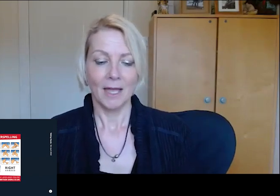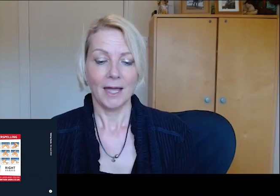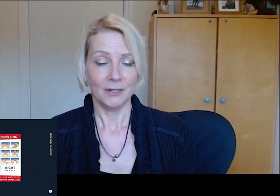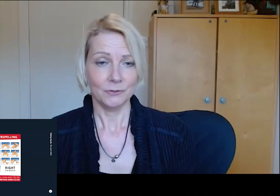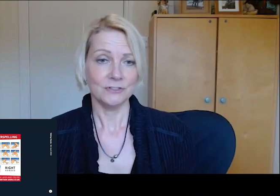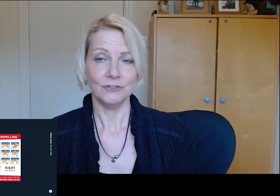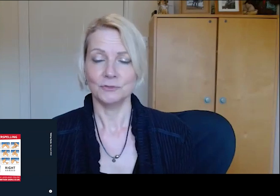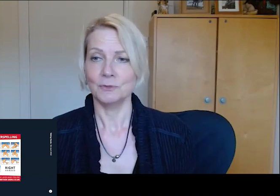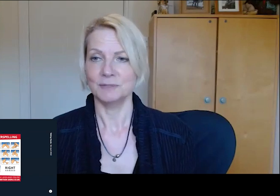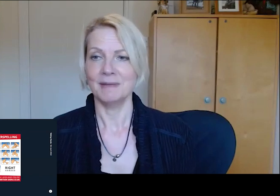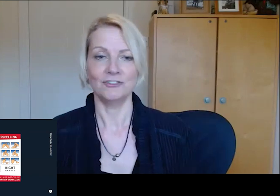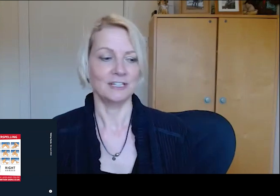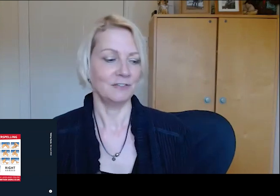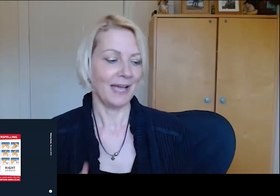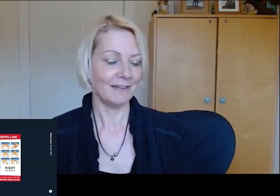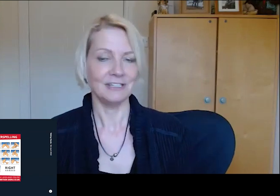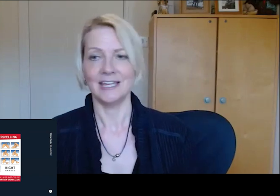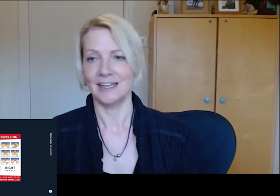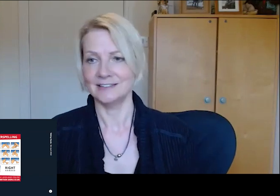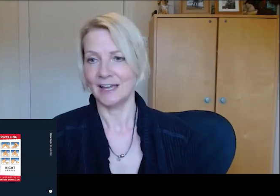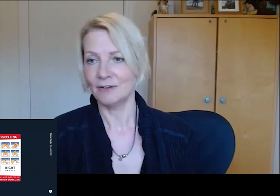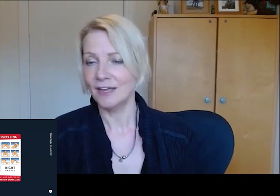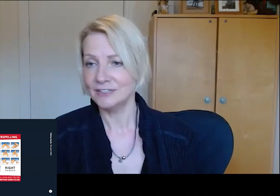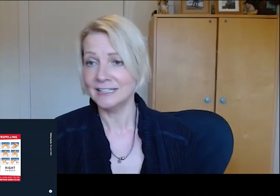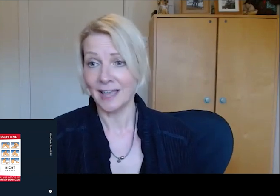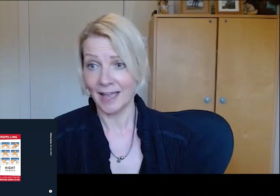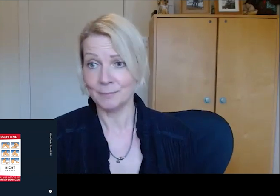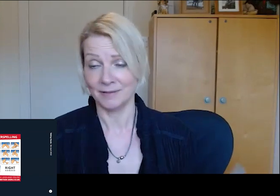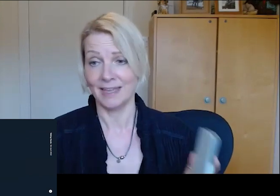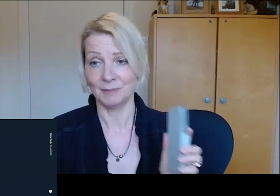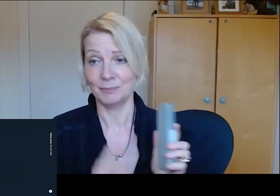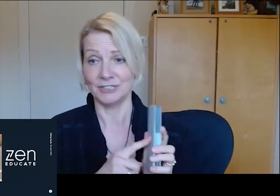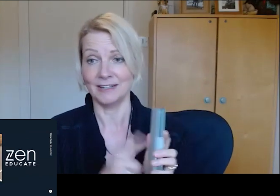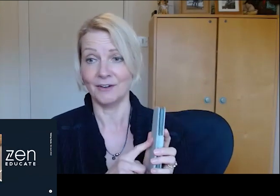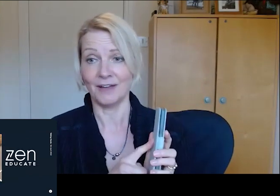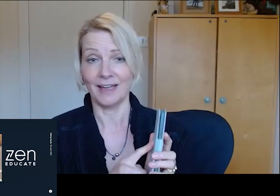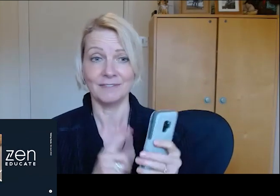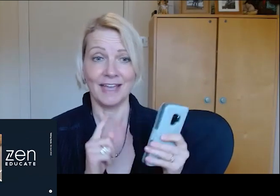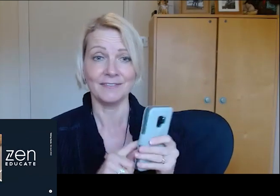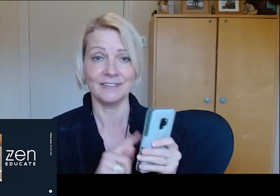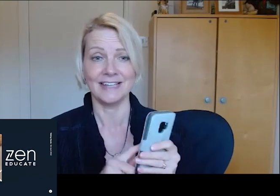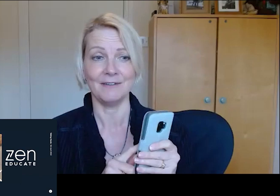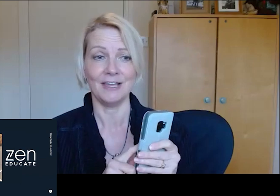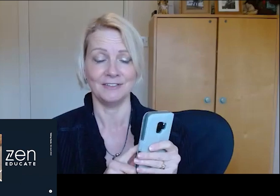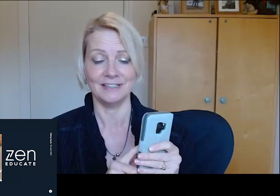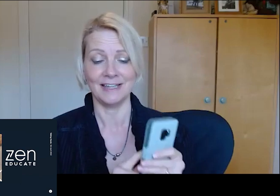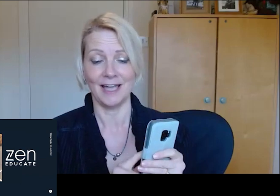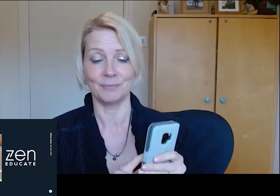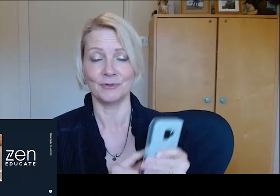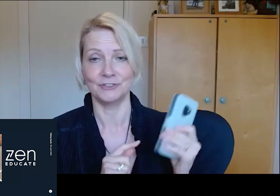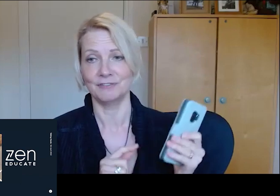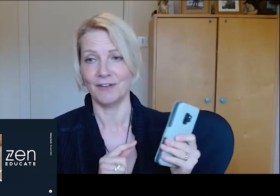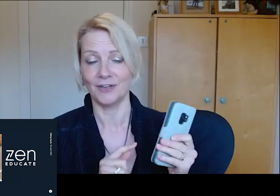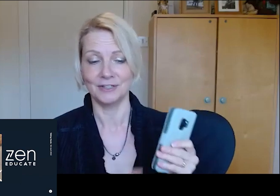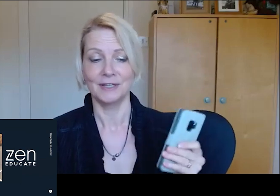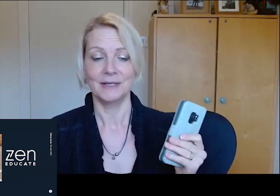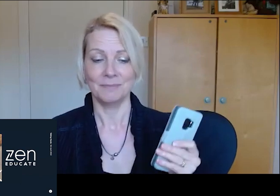And I also just want to mention, if you haven't yet downloaded the app, everybody, all right, if you haven't downloaded the app onto your phone,